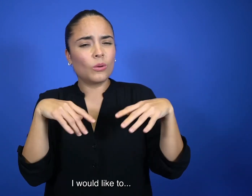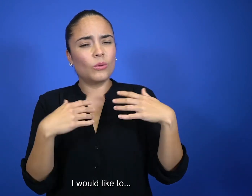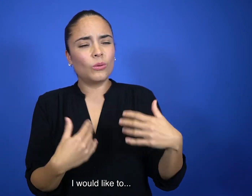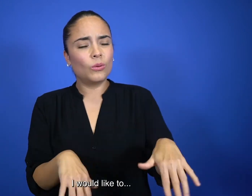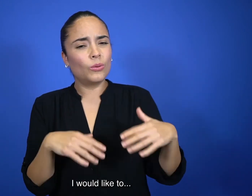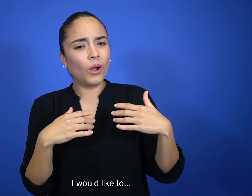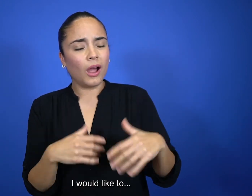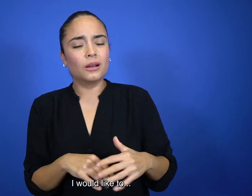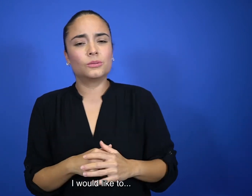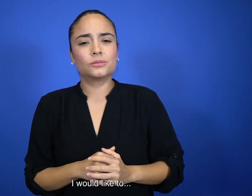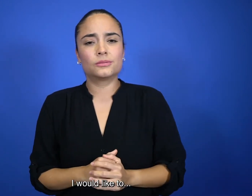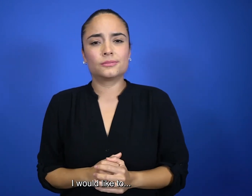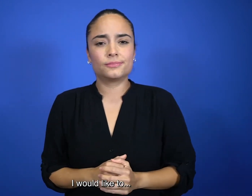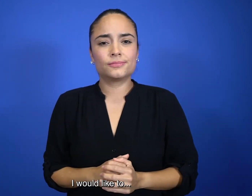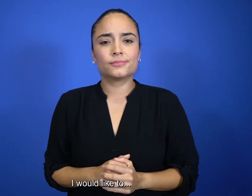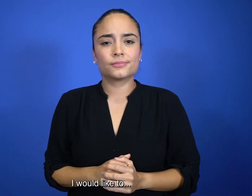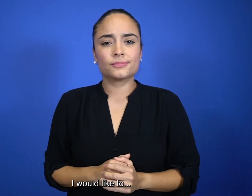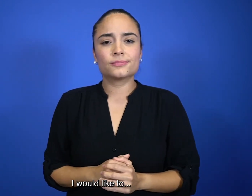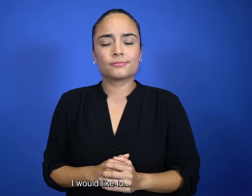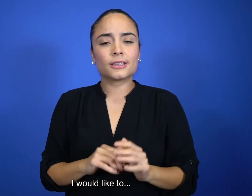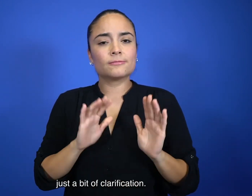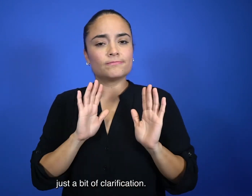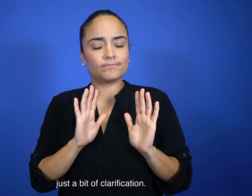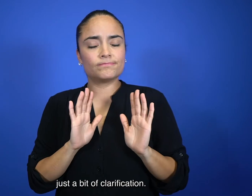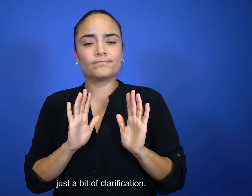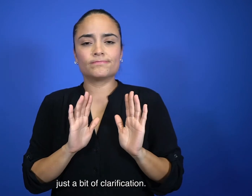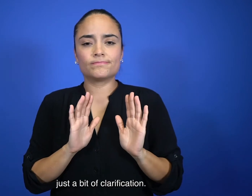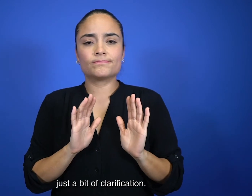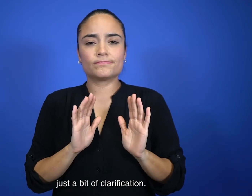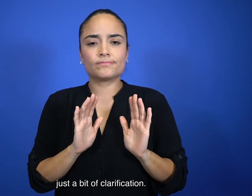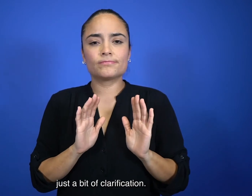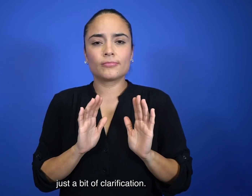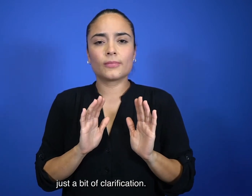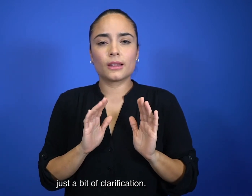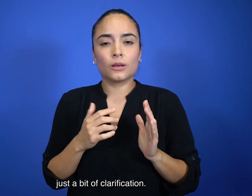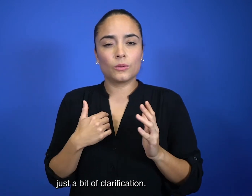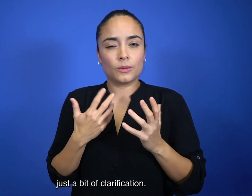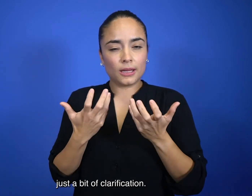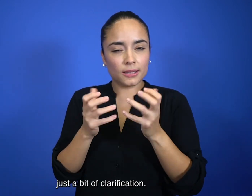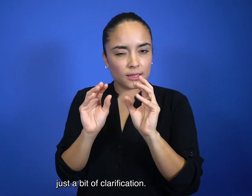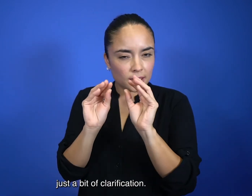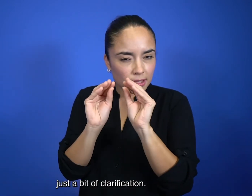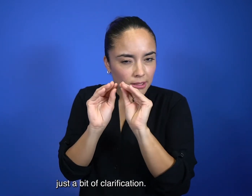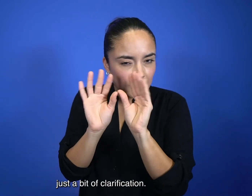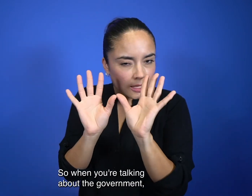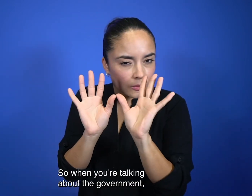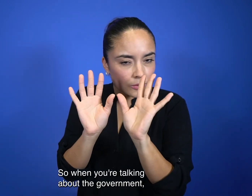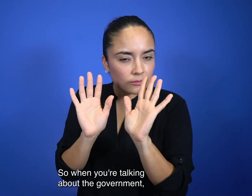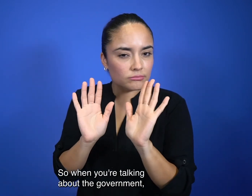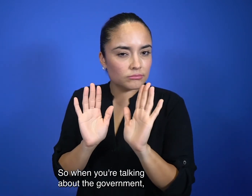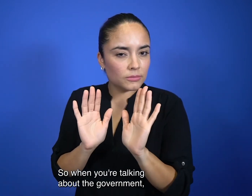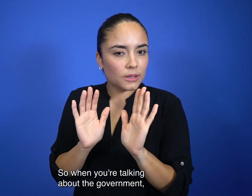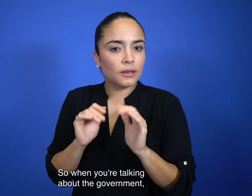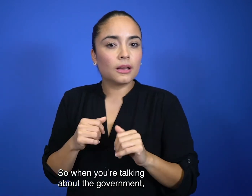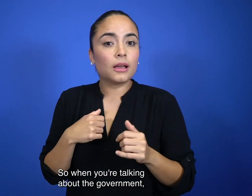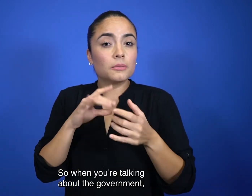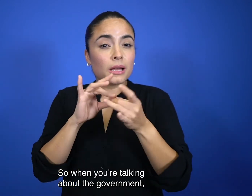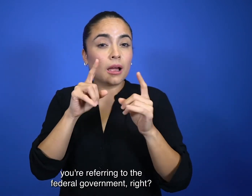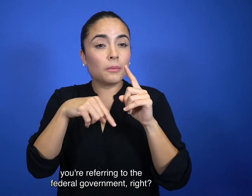like to just a bit of clarification. So when you're talking about the government, you're